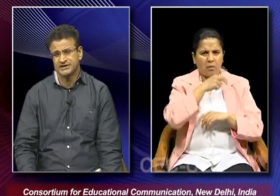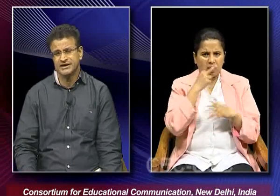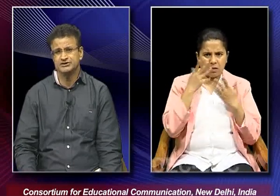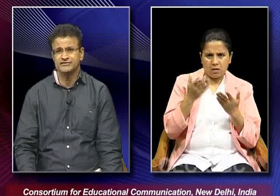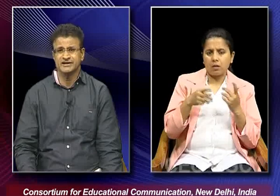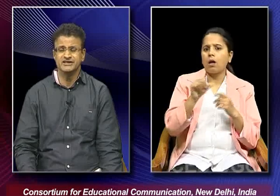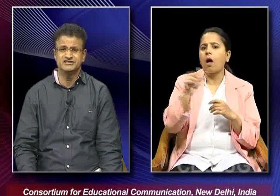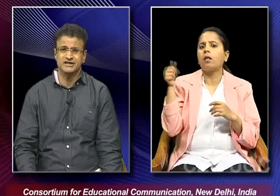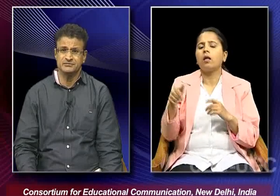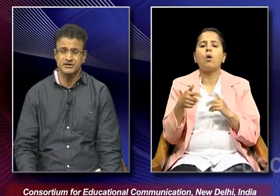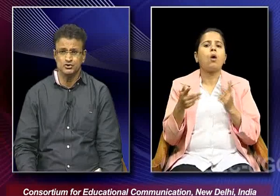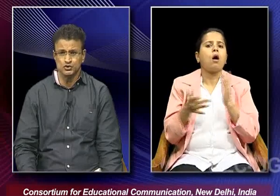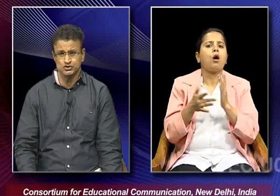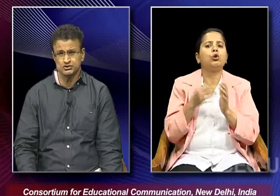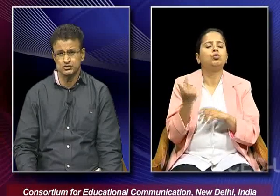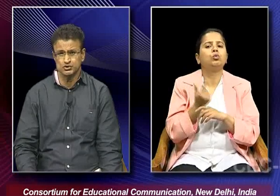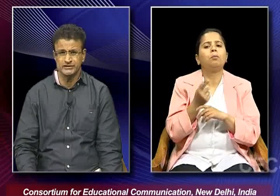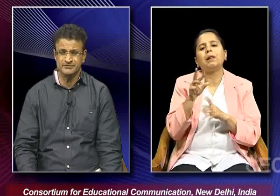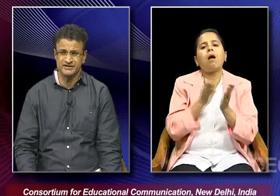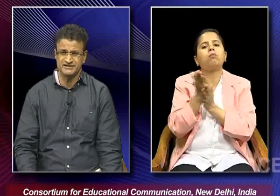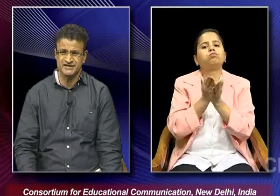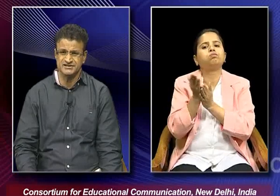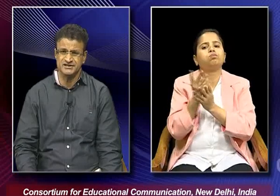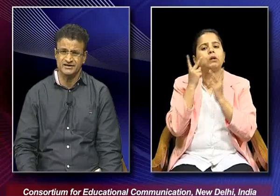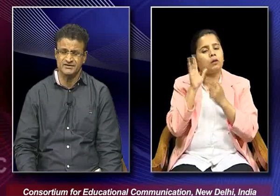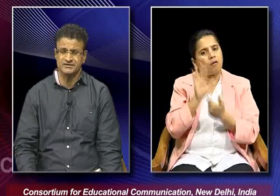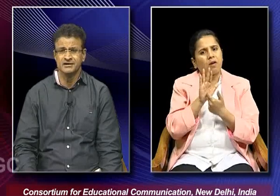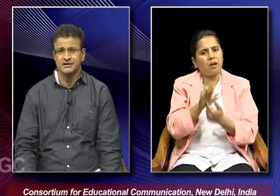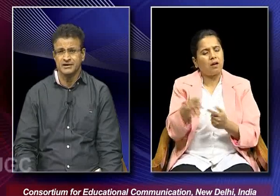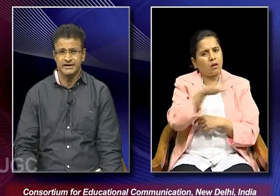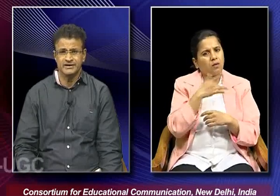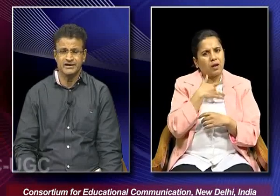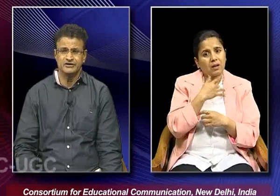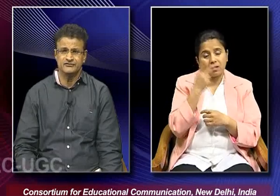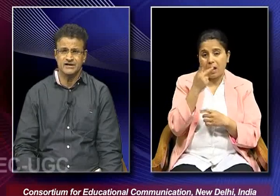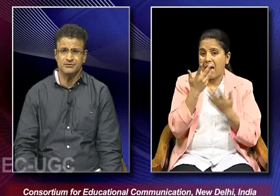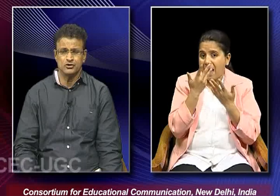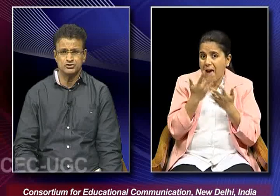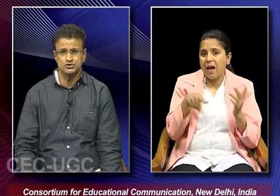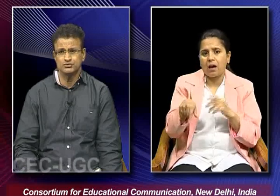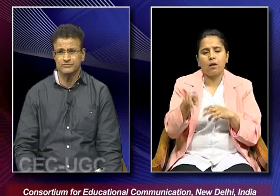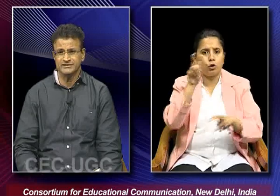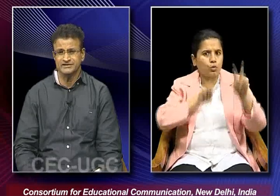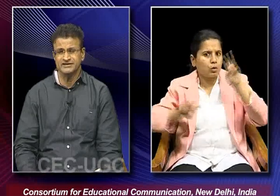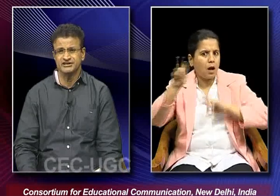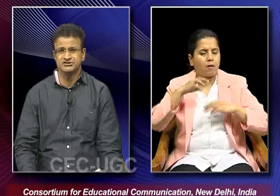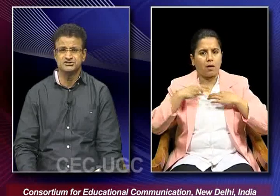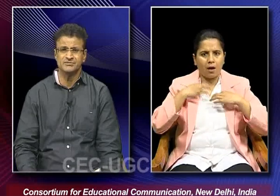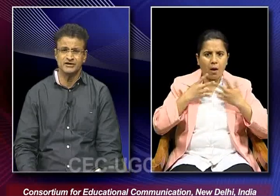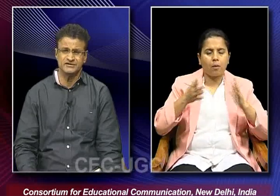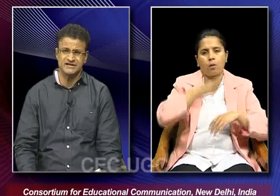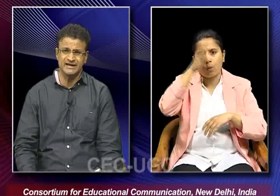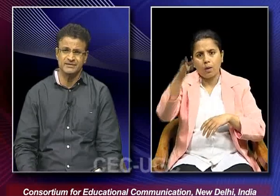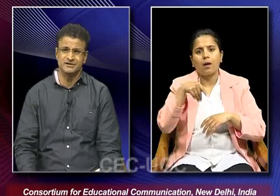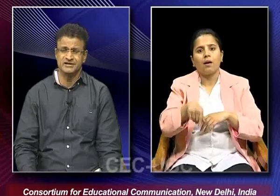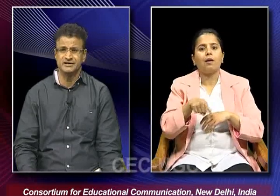other kinds of techniques they are being used to show them in that sense, that when any kind of tribal costume that they reach some kind of